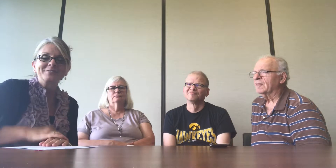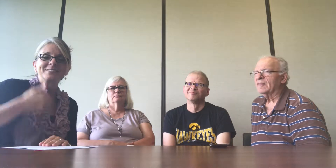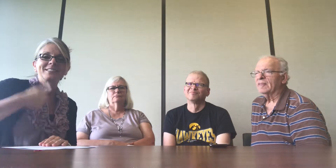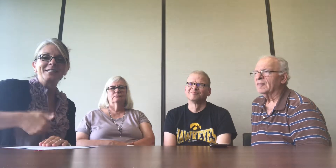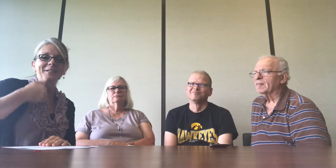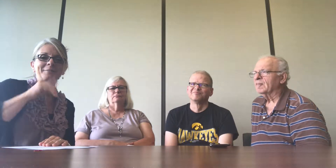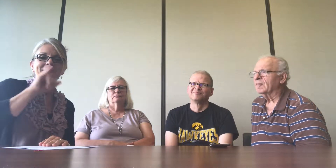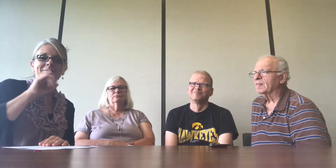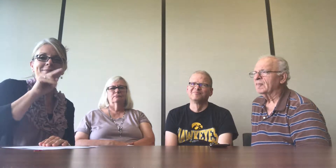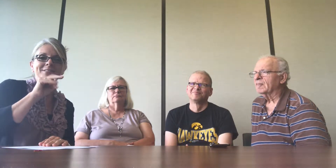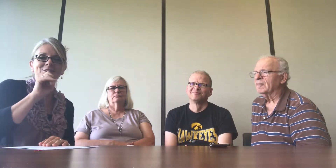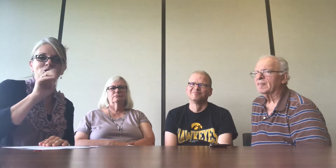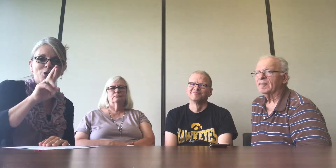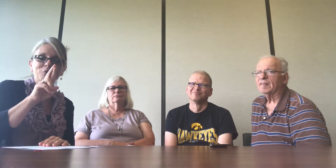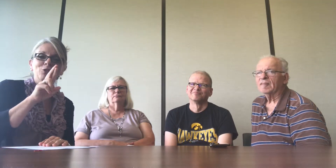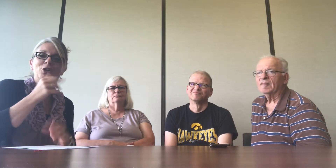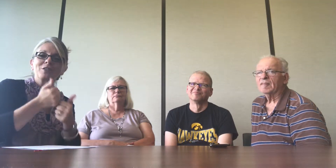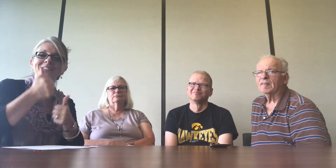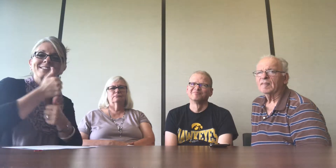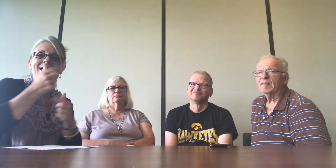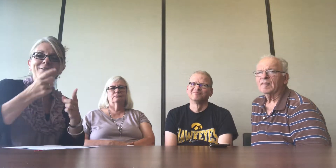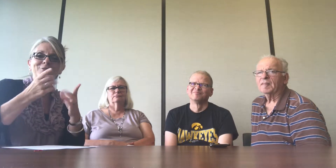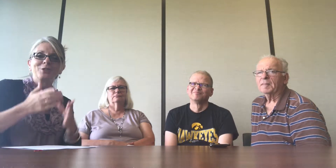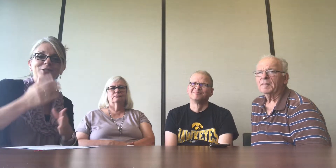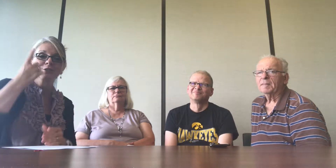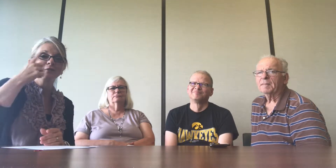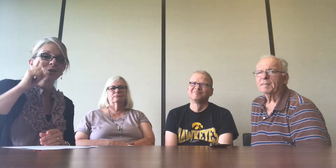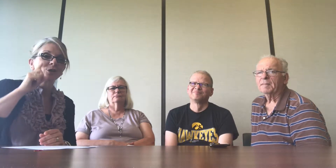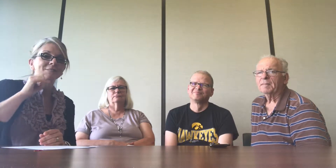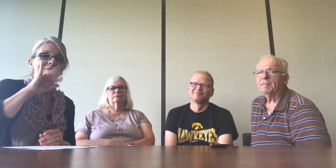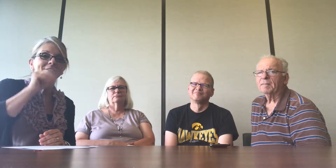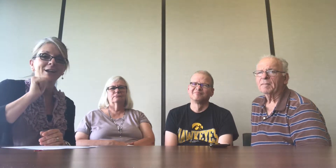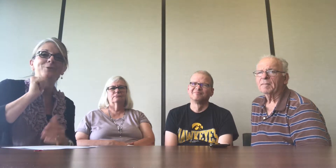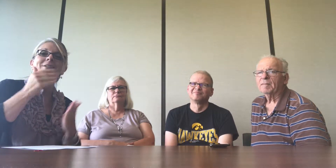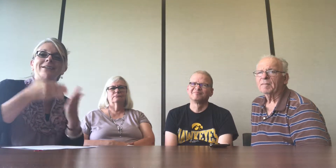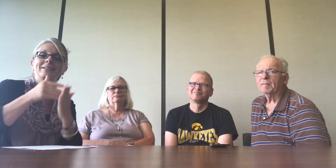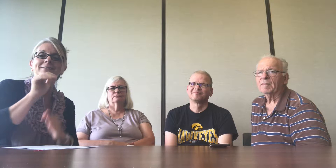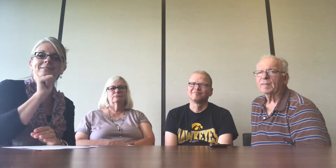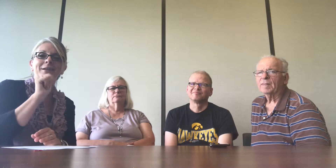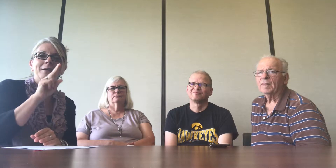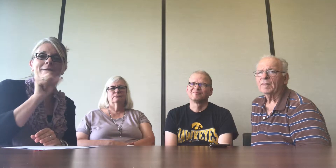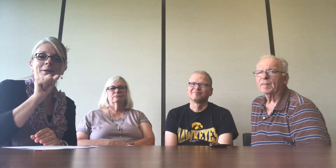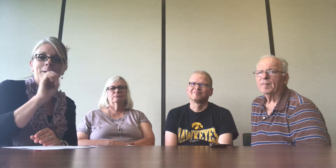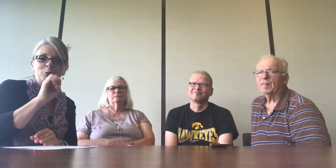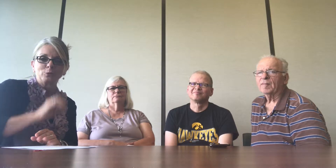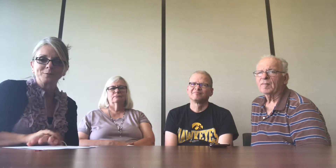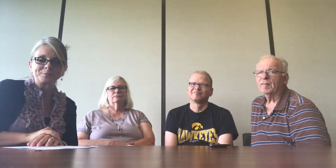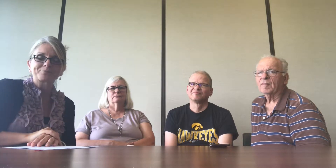Hello, I am Jennifer, the Executive Director for Deaf Iowans Against Abuse.